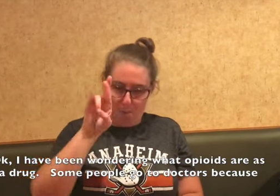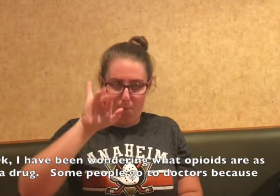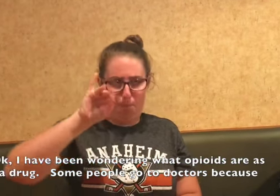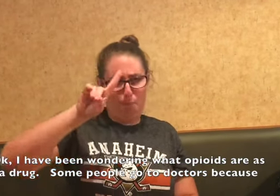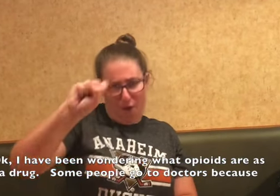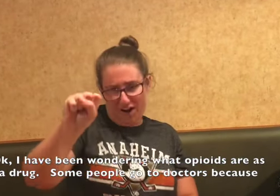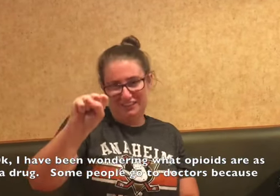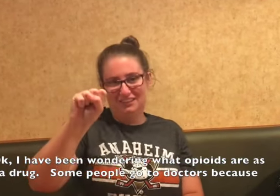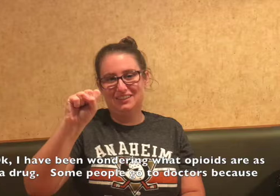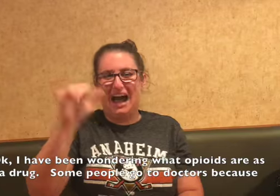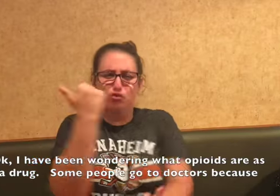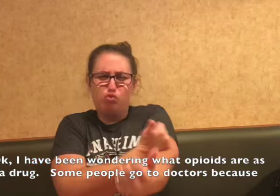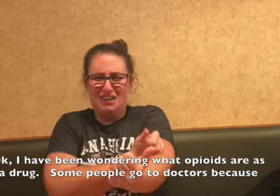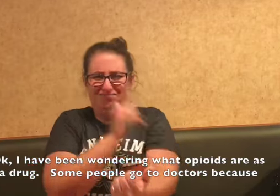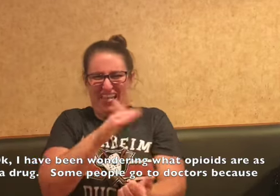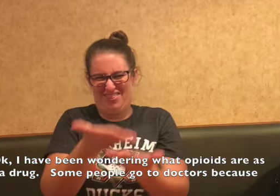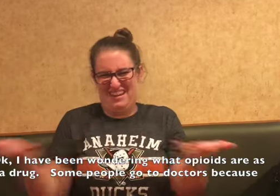some people go to doctors because